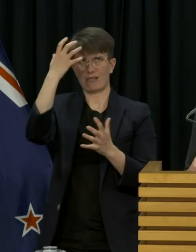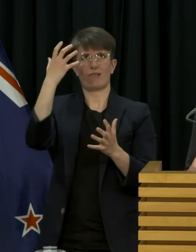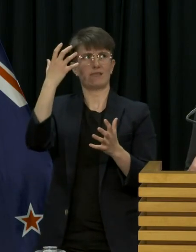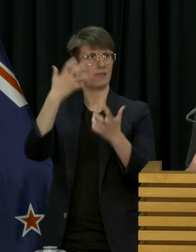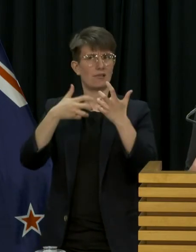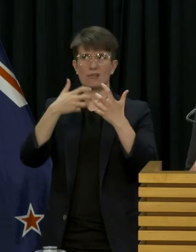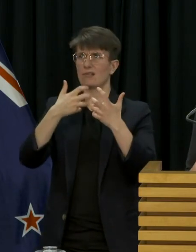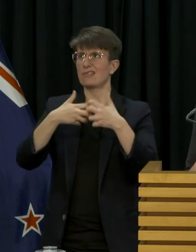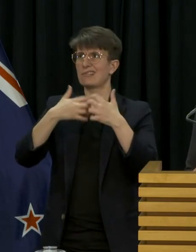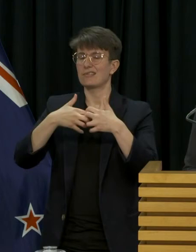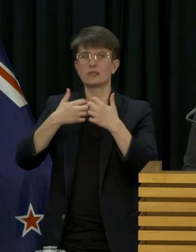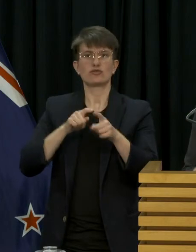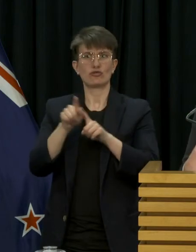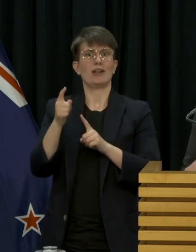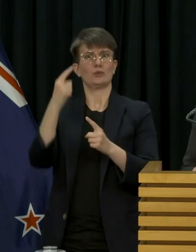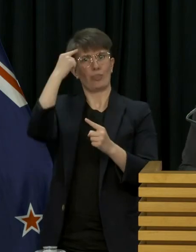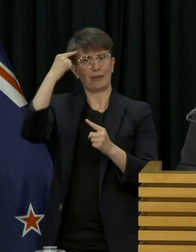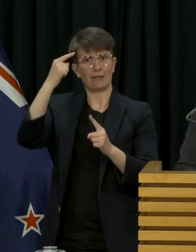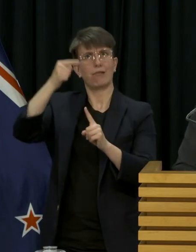on the information that they have given us.